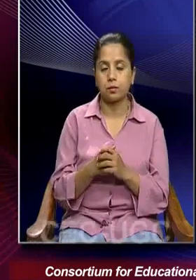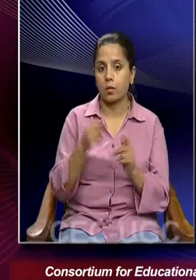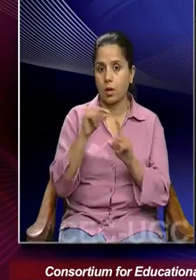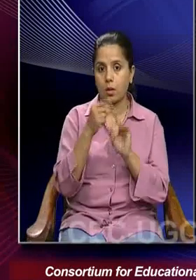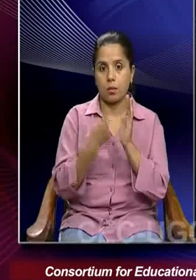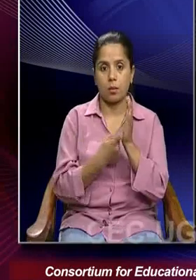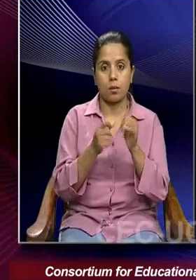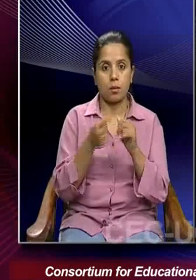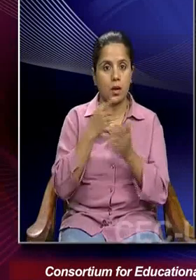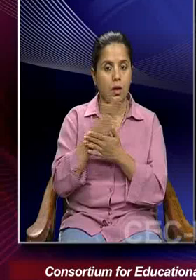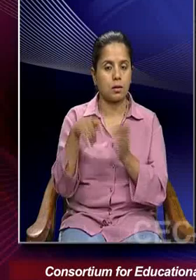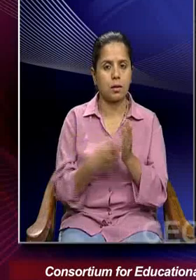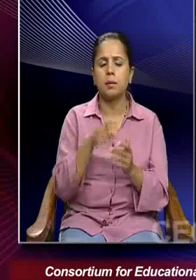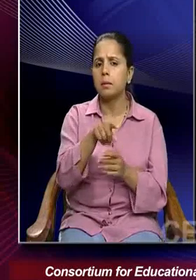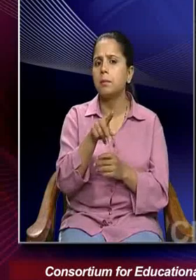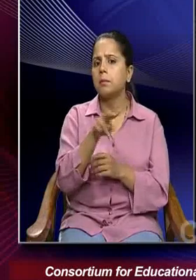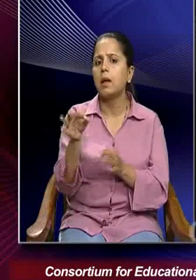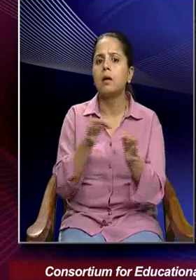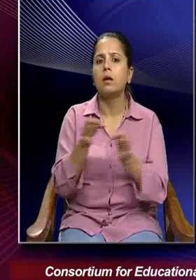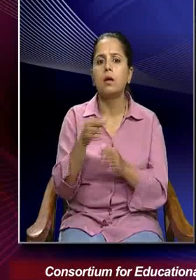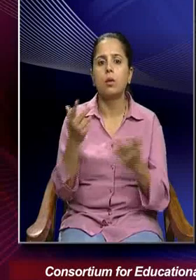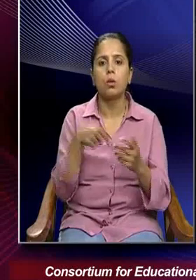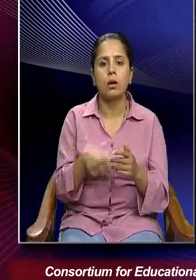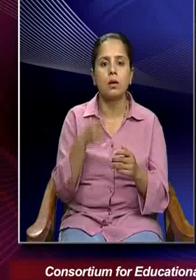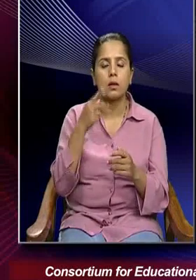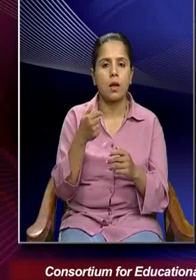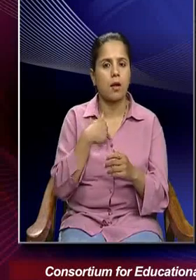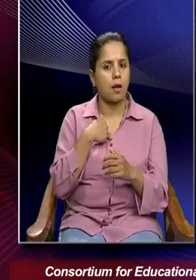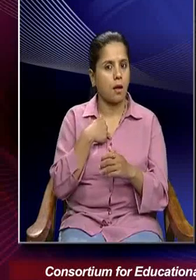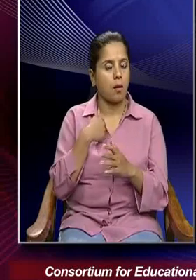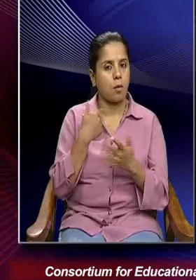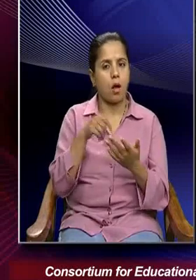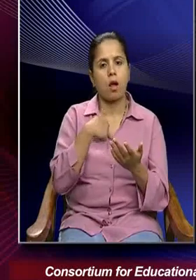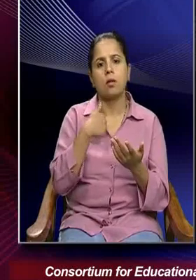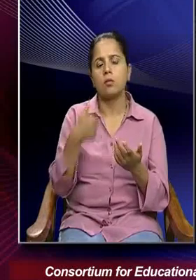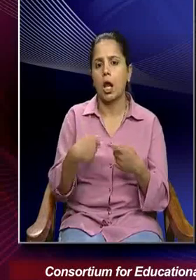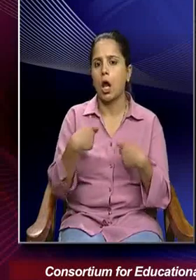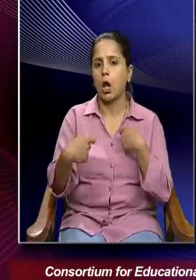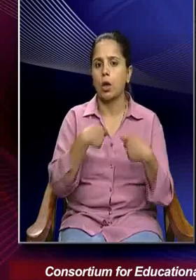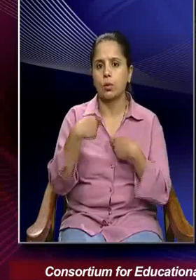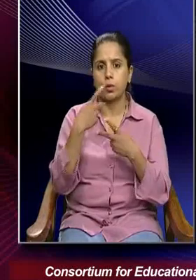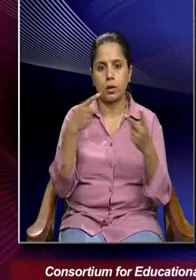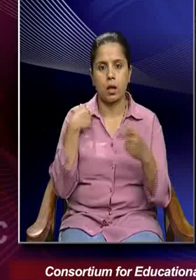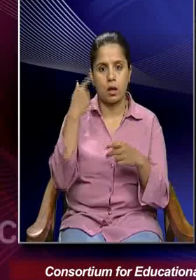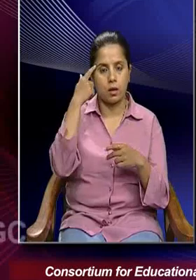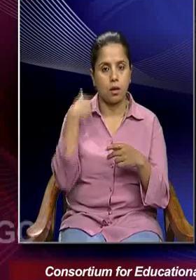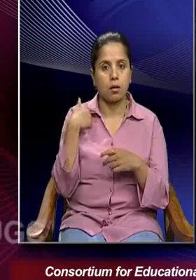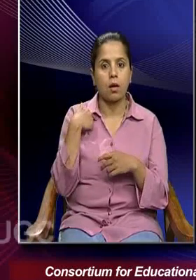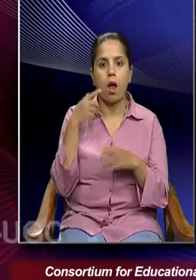Pratyahar is often described as the withdrawal or control of the senses.